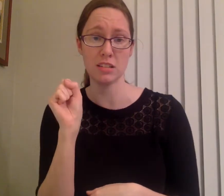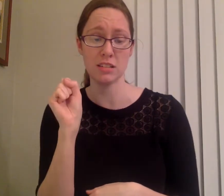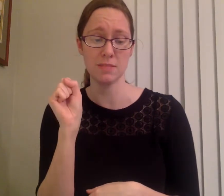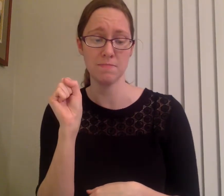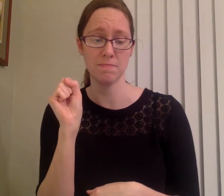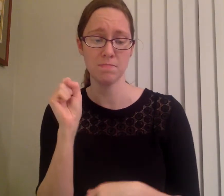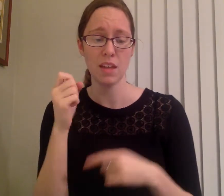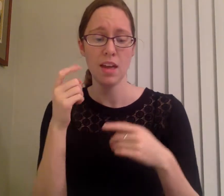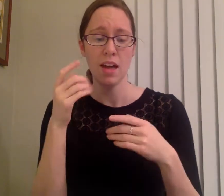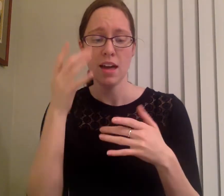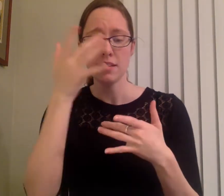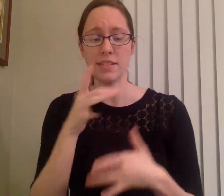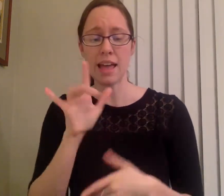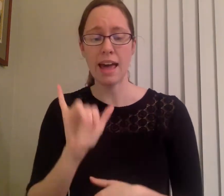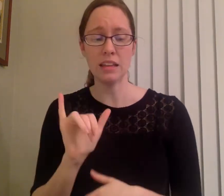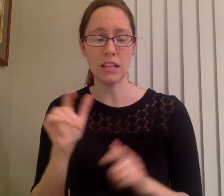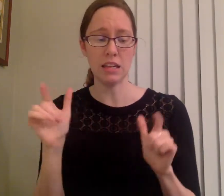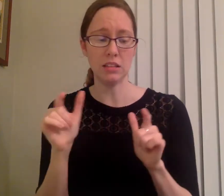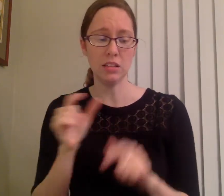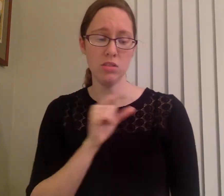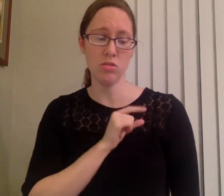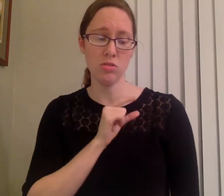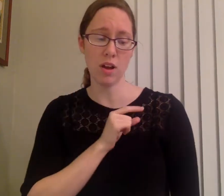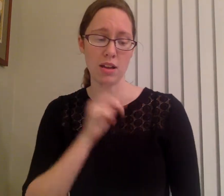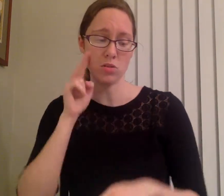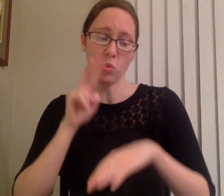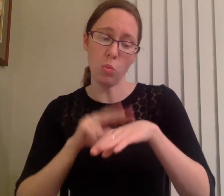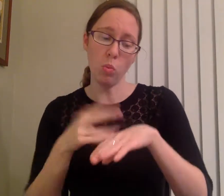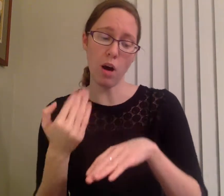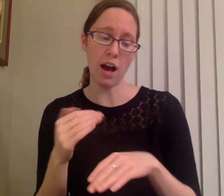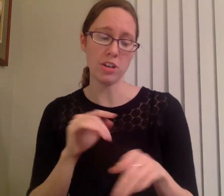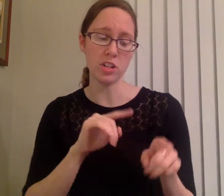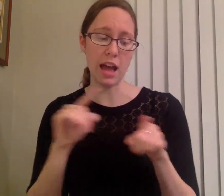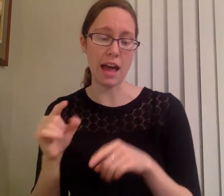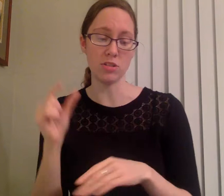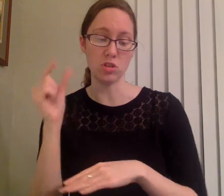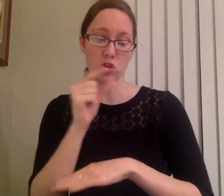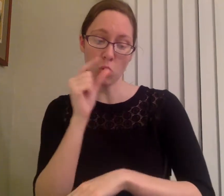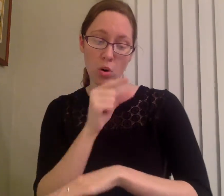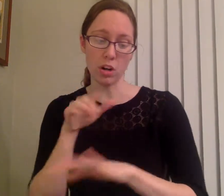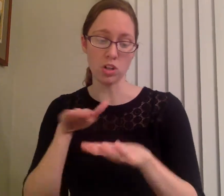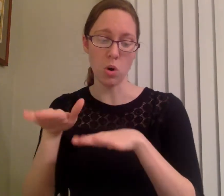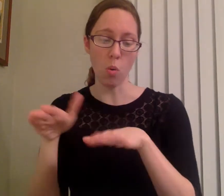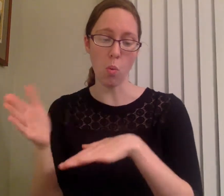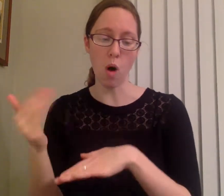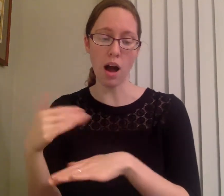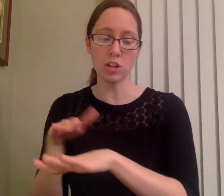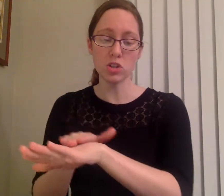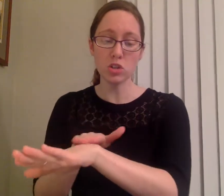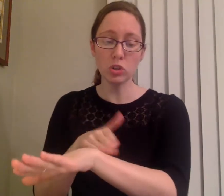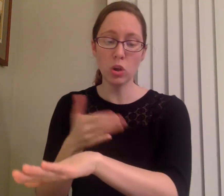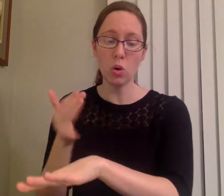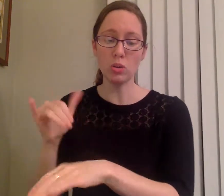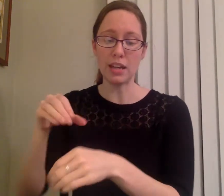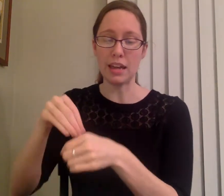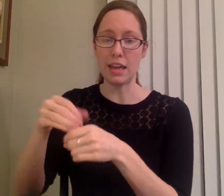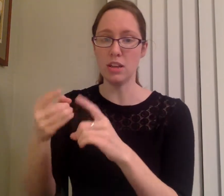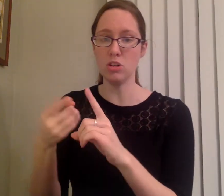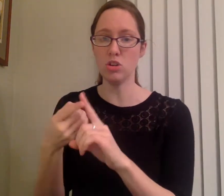cheeks. Sadly, Little Grunt watched as George walked slowly